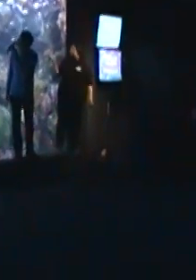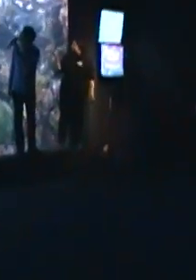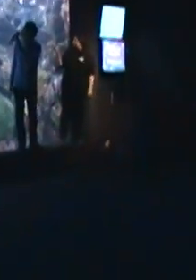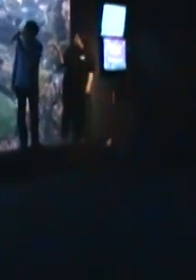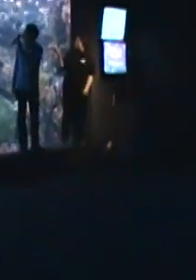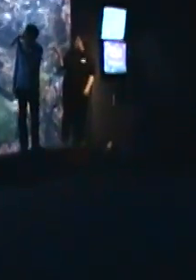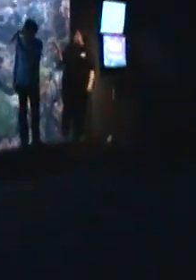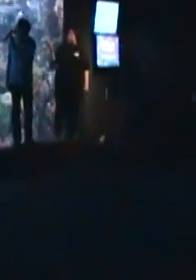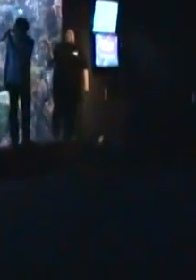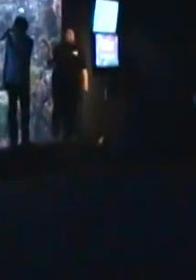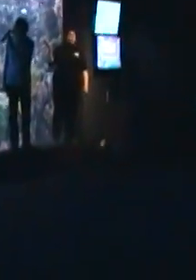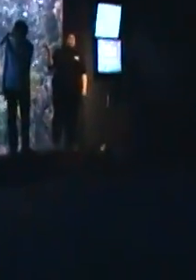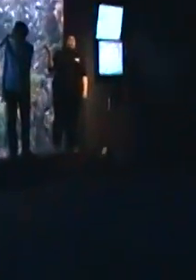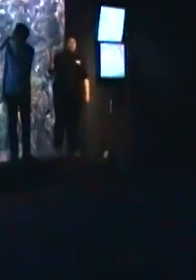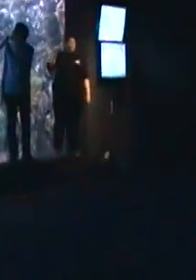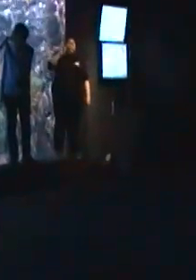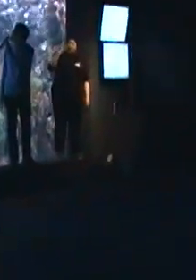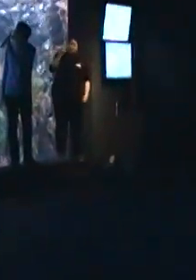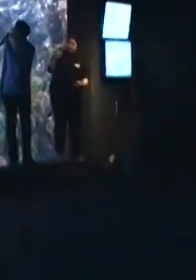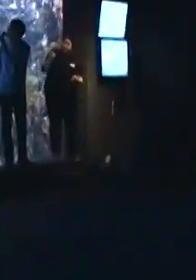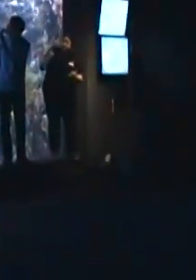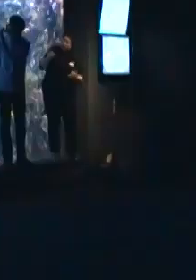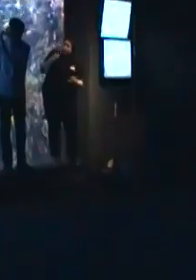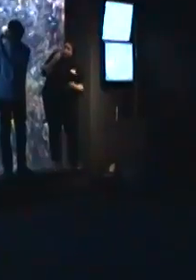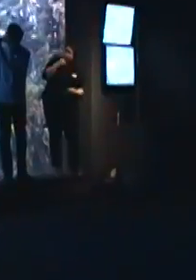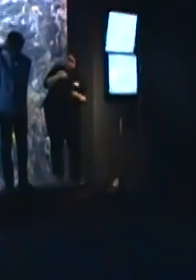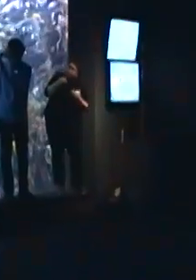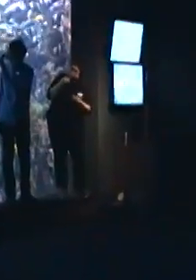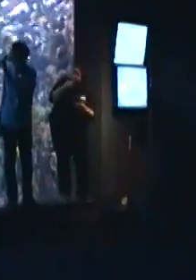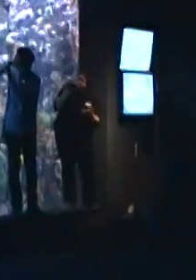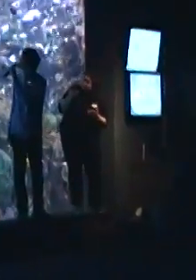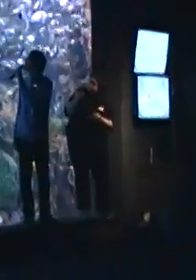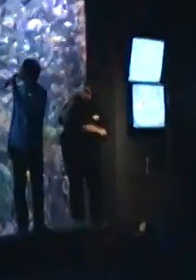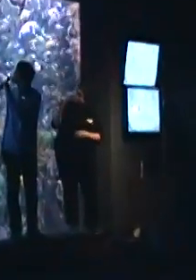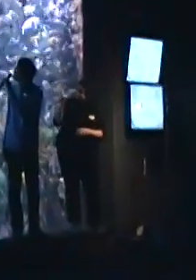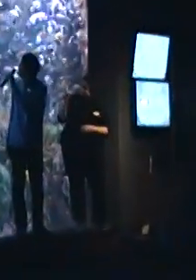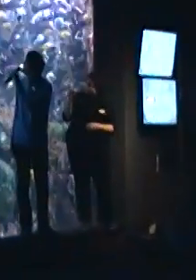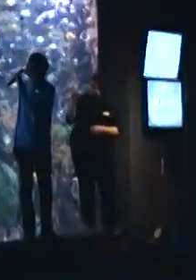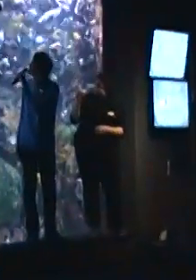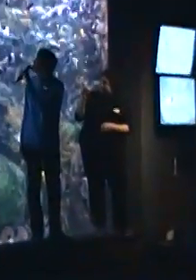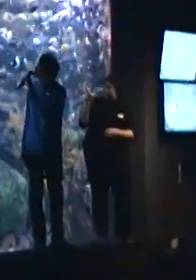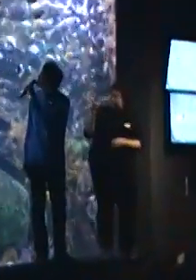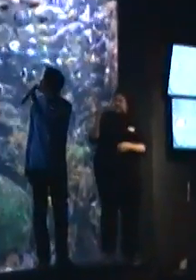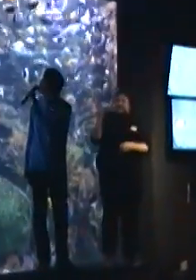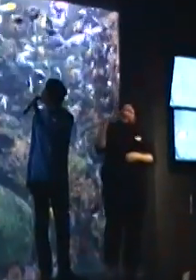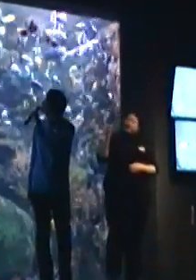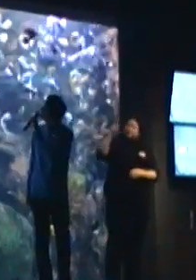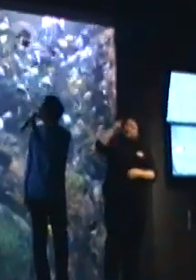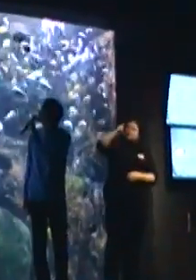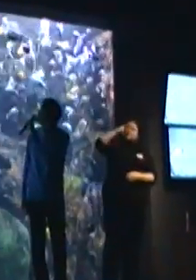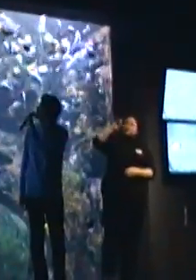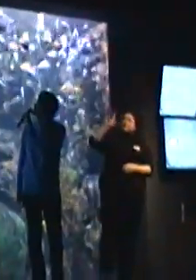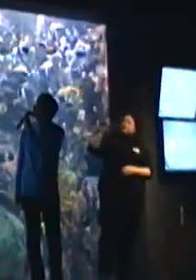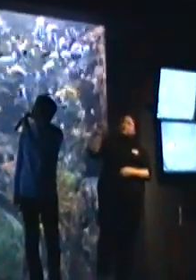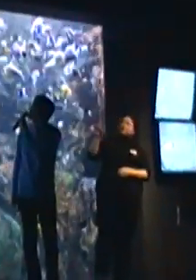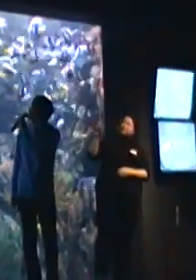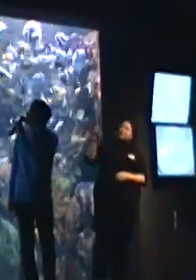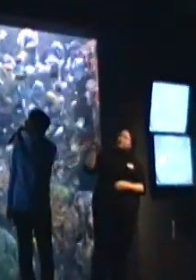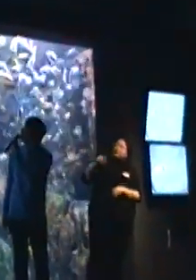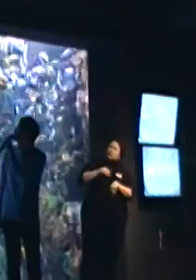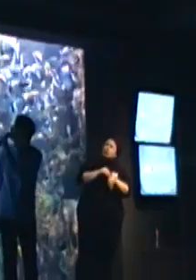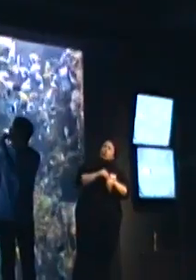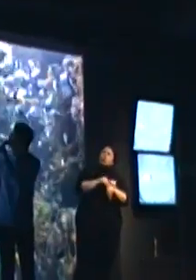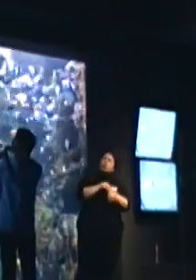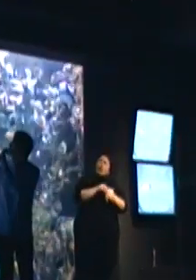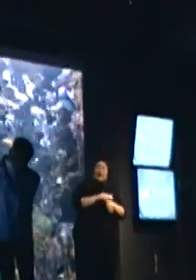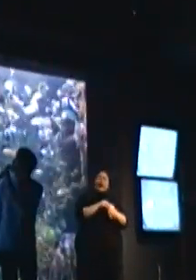Looks like today they are getting little pieces of, I believe that is, might be